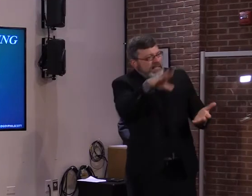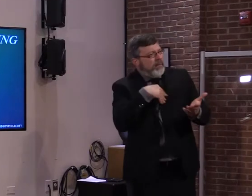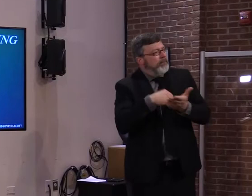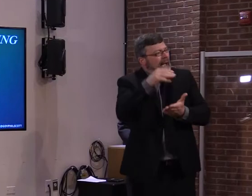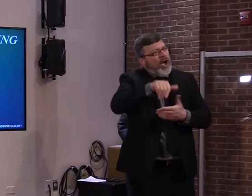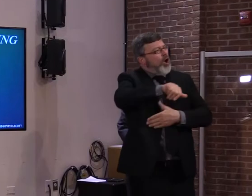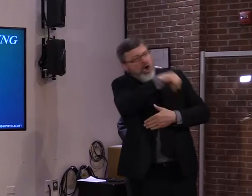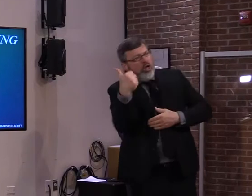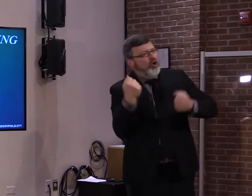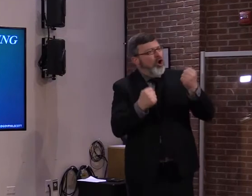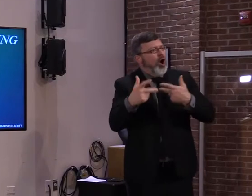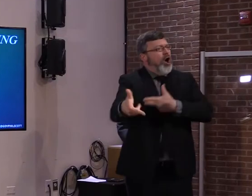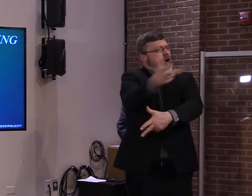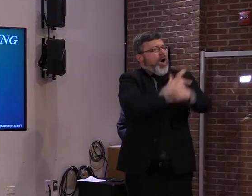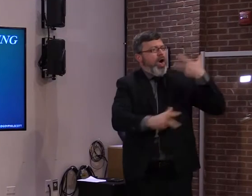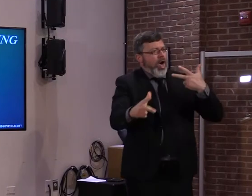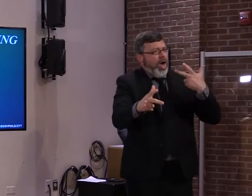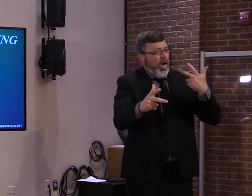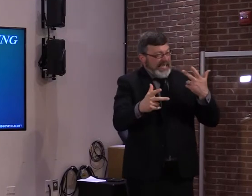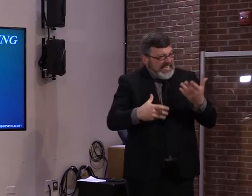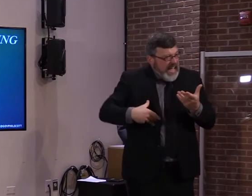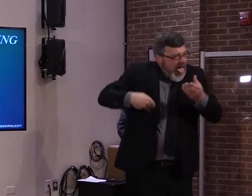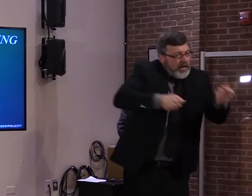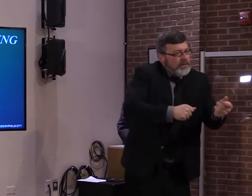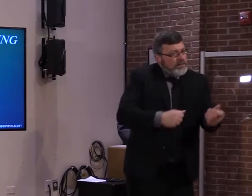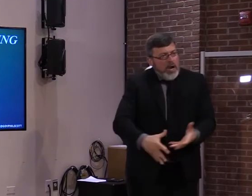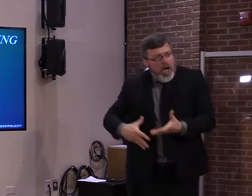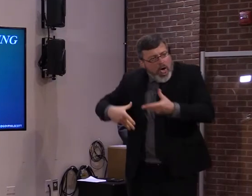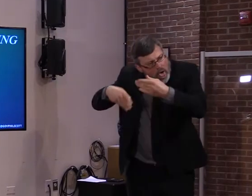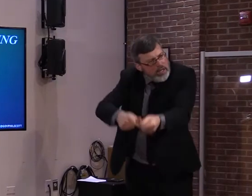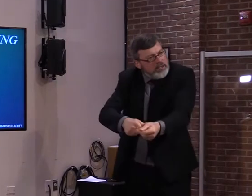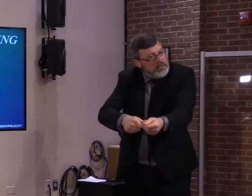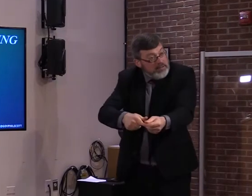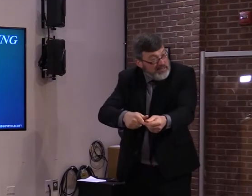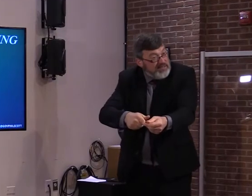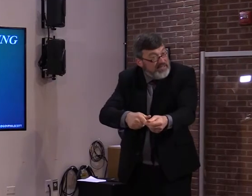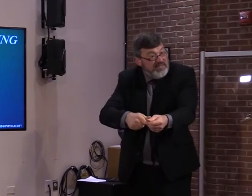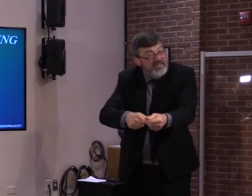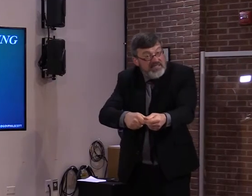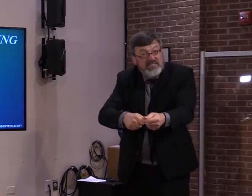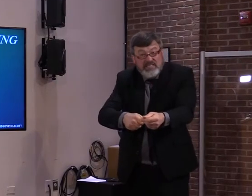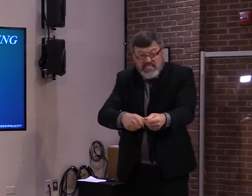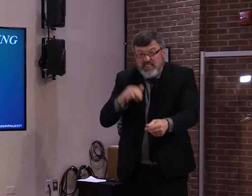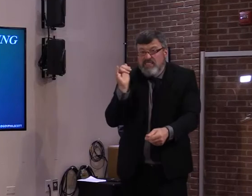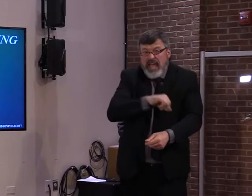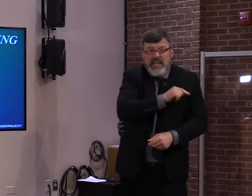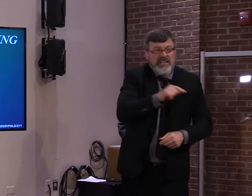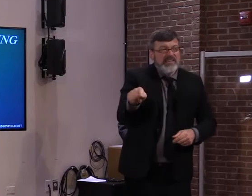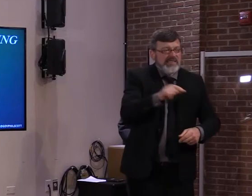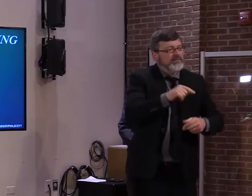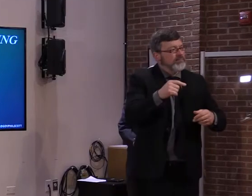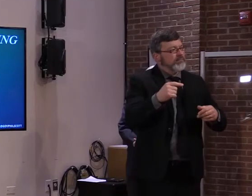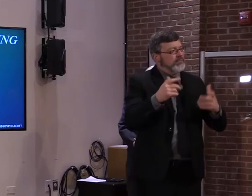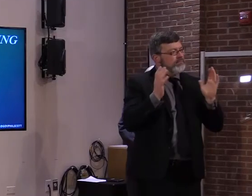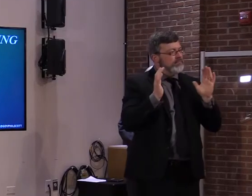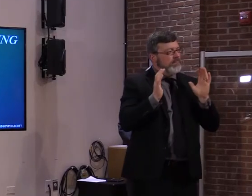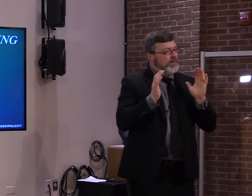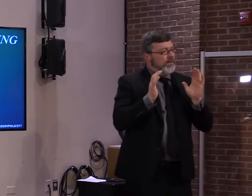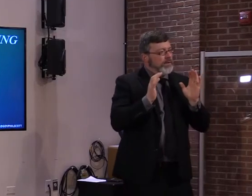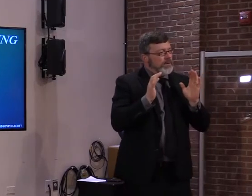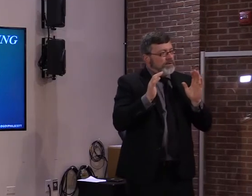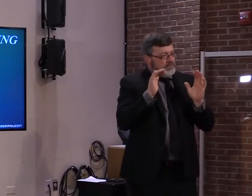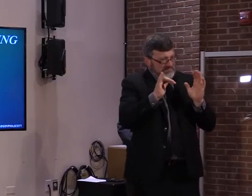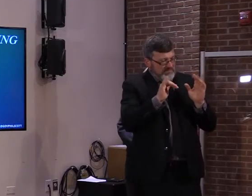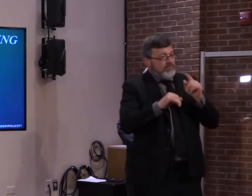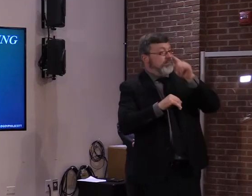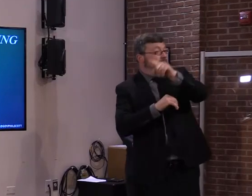the auditor has done, and say that it hasn't been effective because we haven't seen any savings, I think fails to